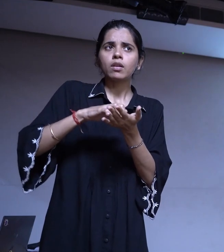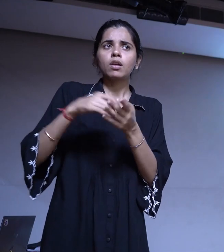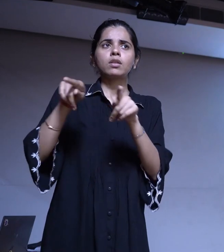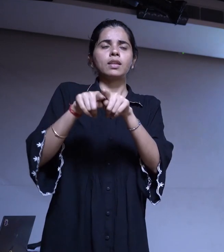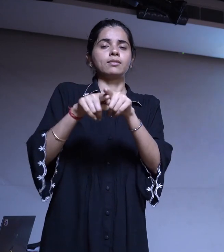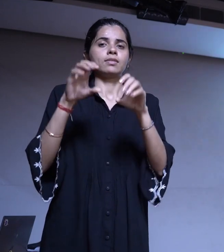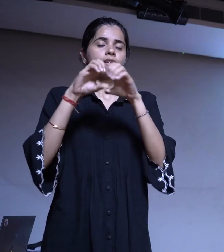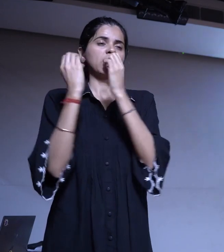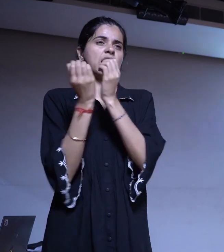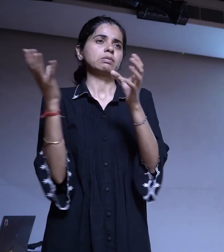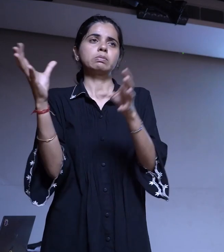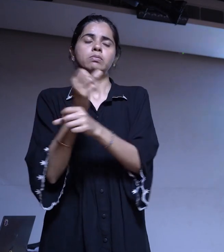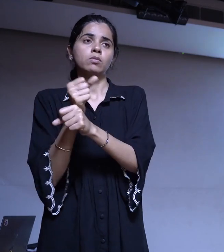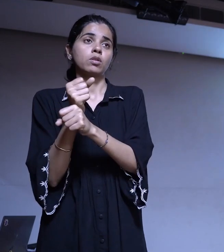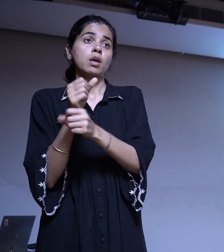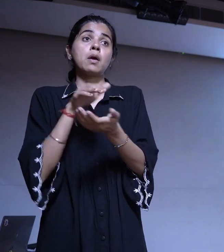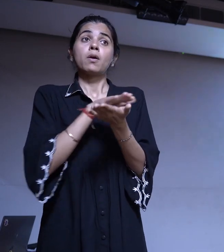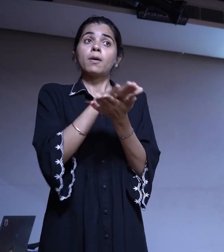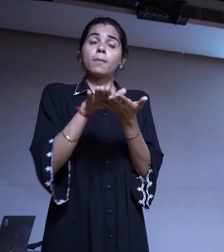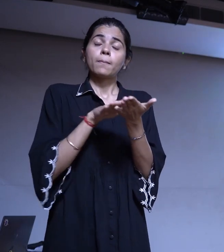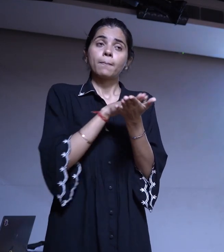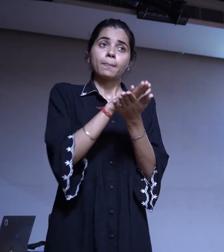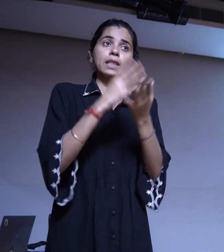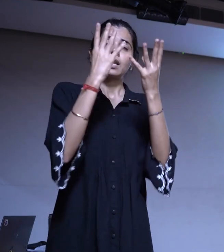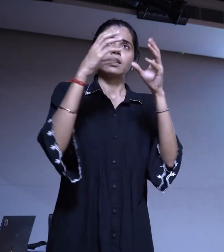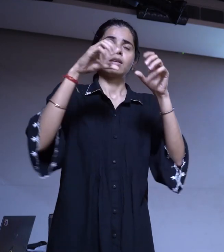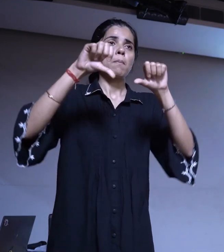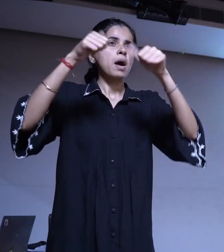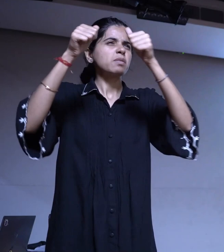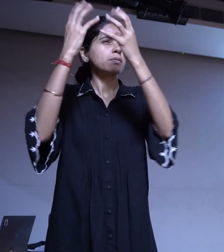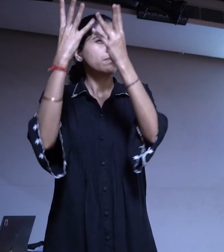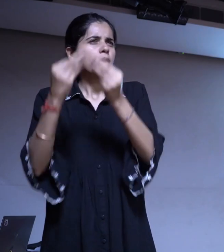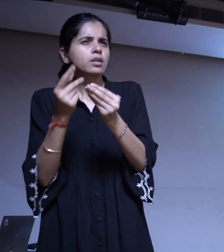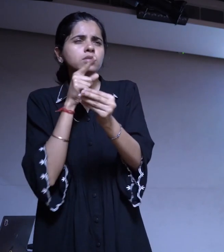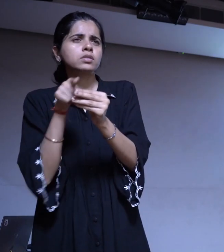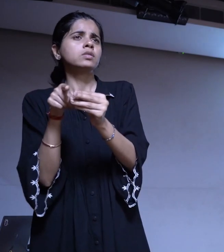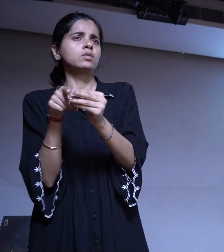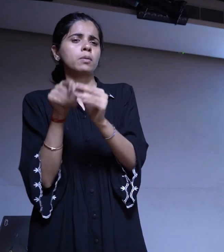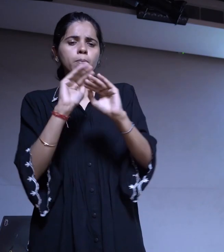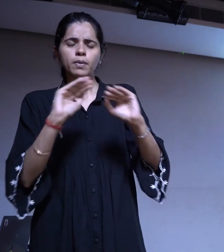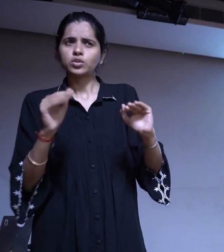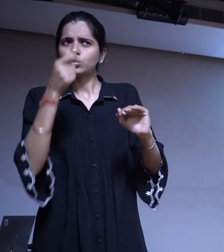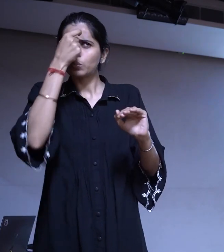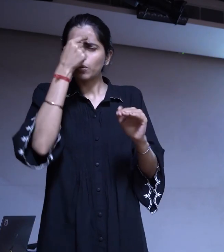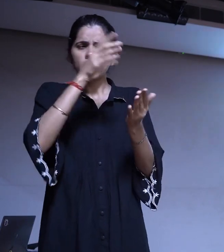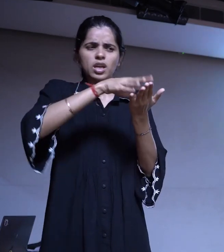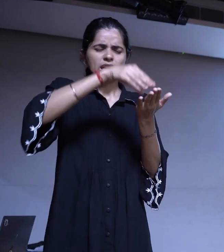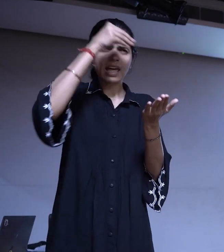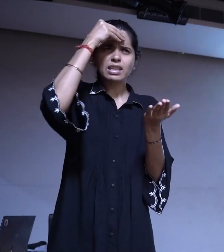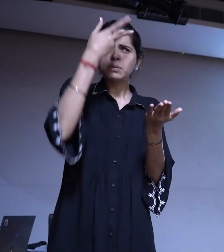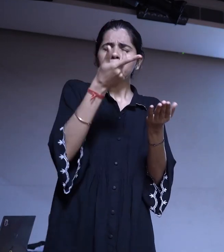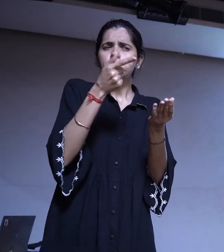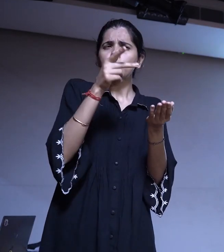administer class and then based on the score on the class you can tell whether the child actually has a learning